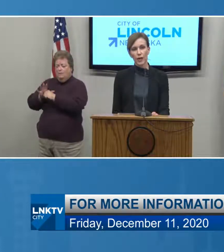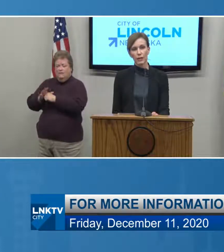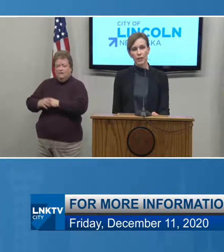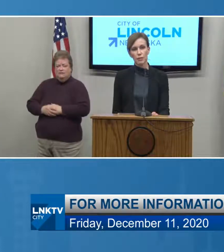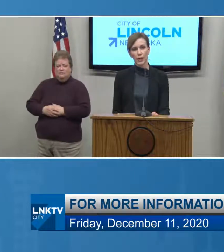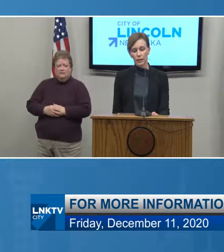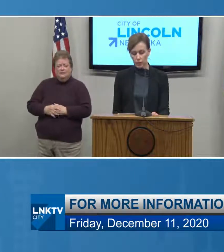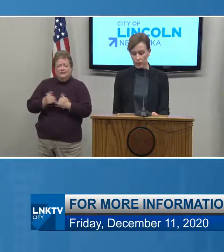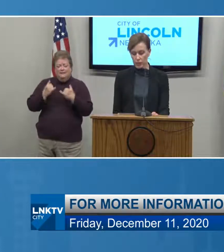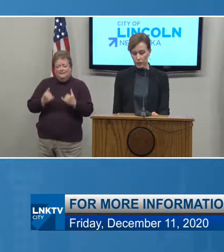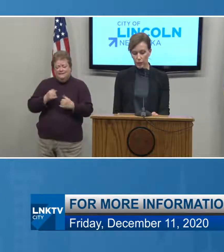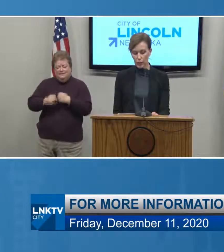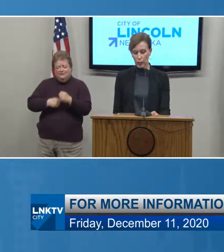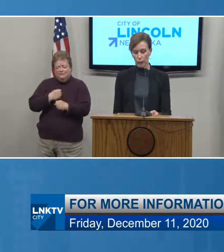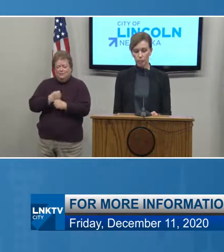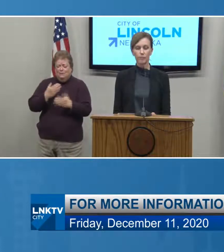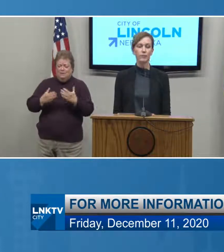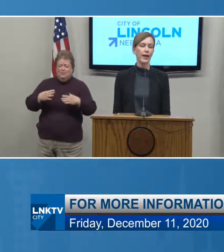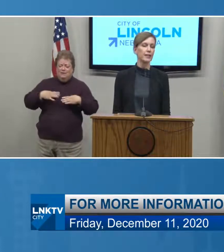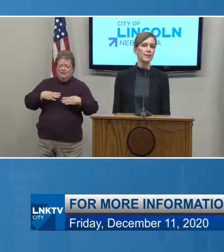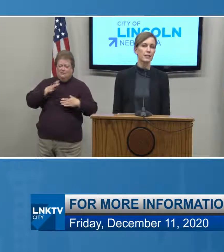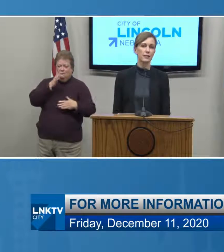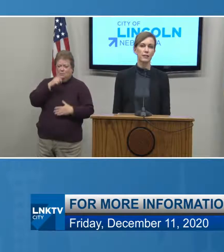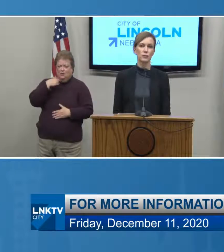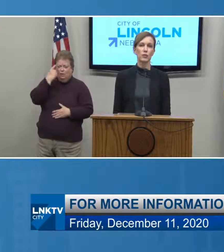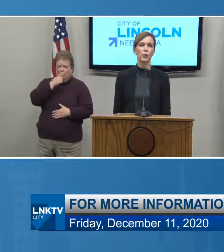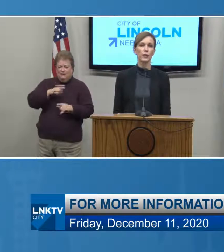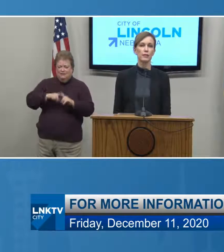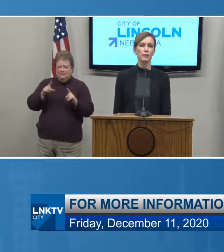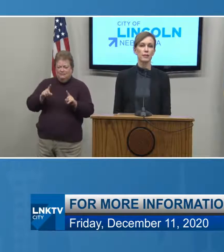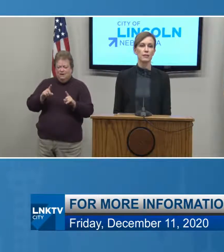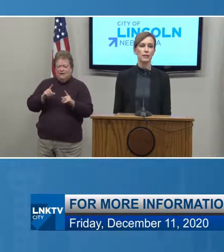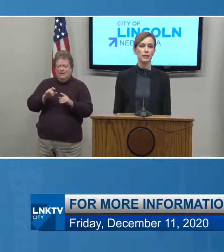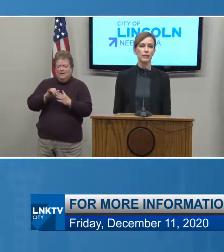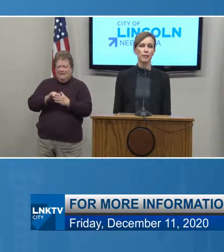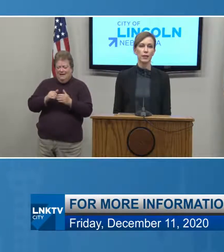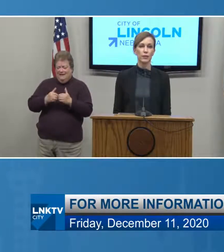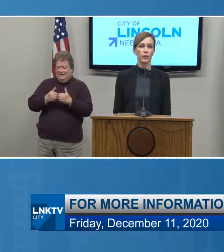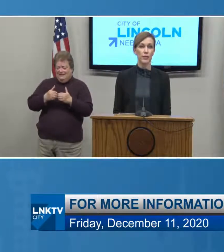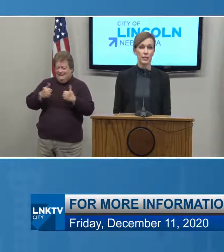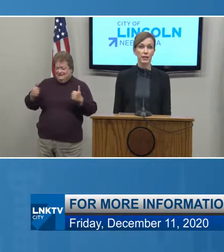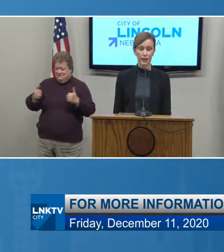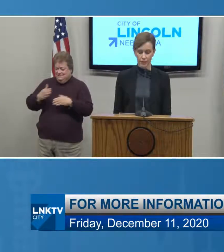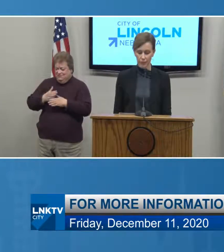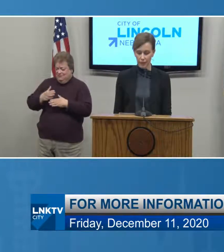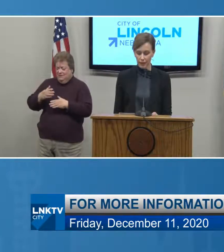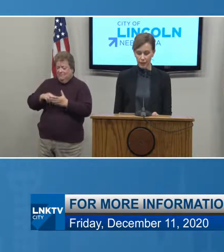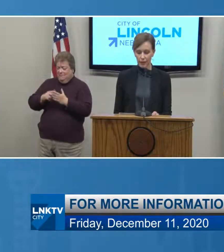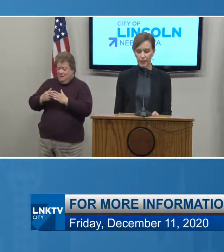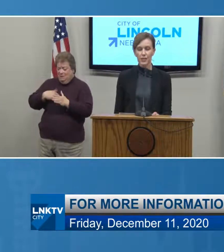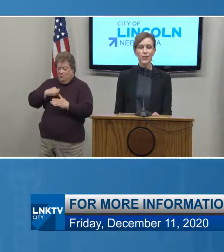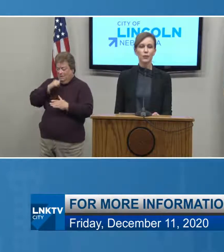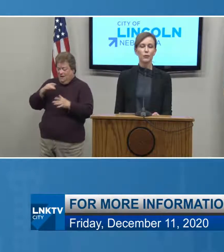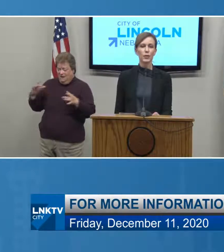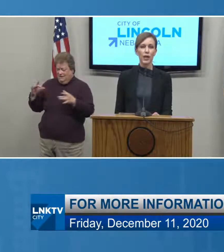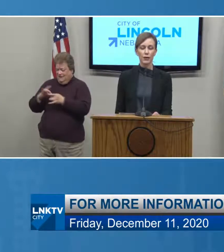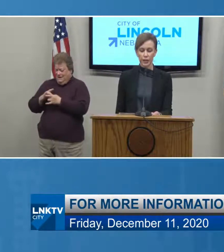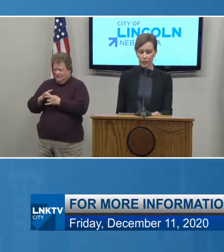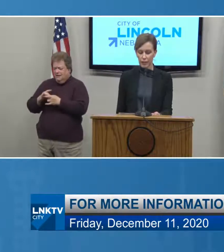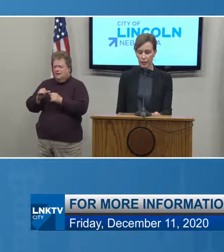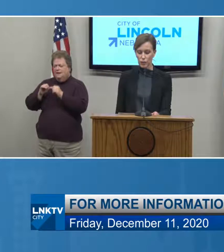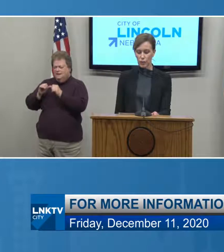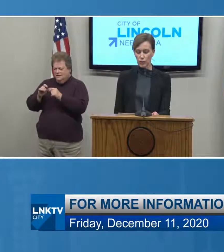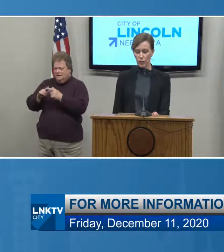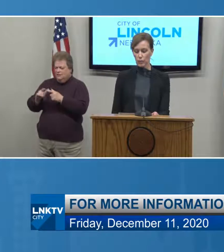while the holidays may look different, that distance between us doesn't need to mean that we're disconnected. continue to reach out